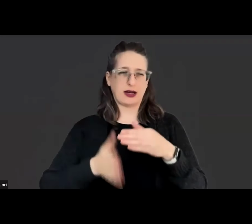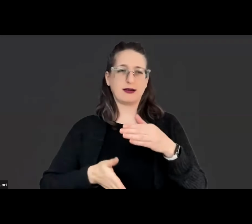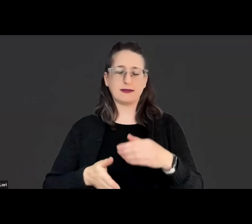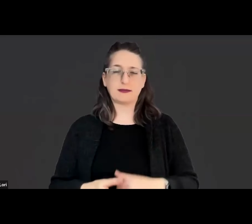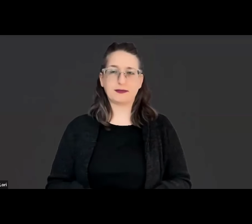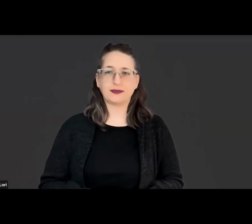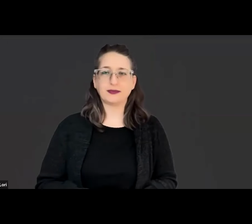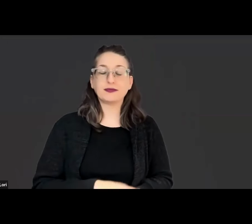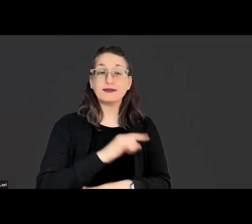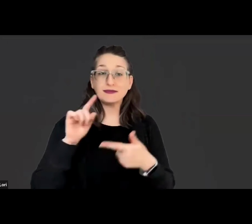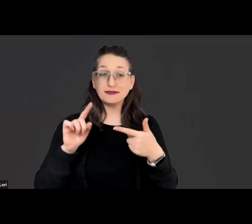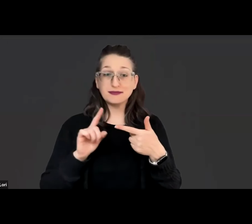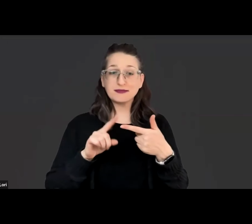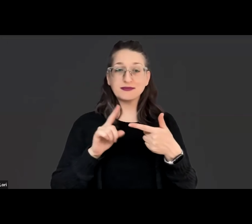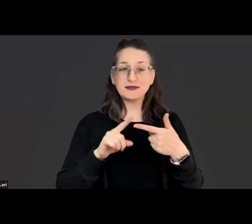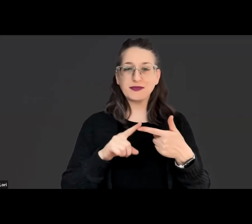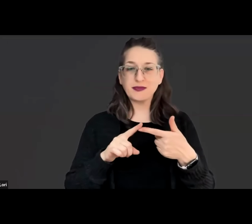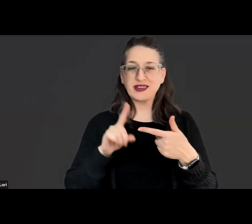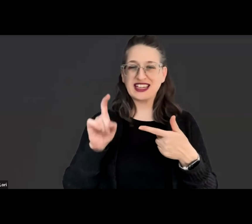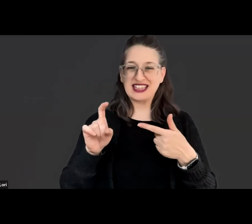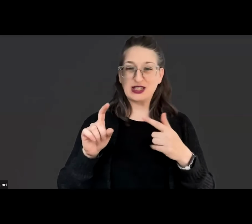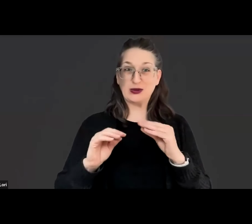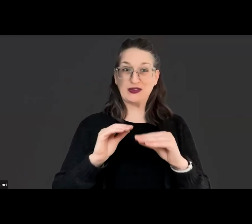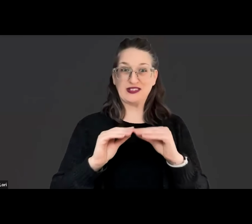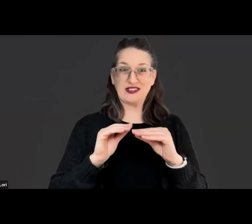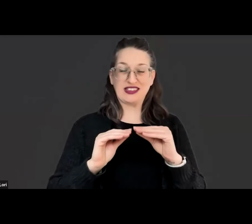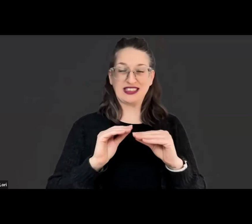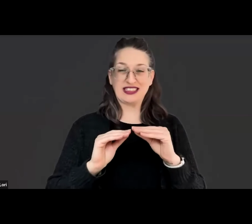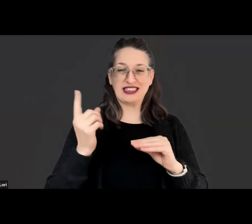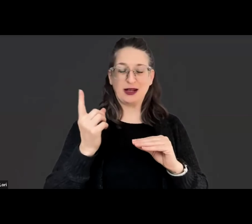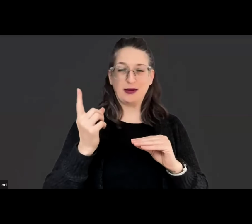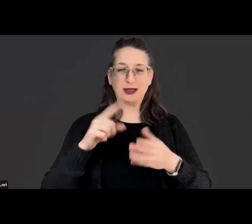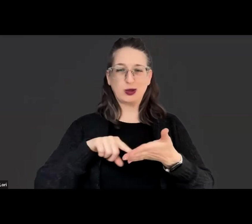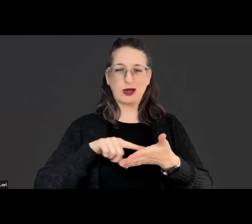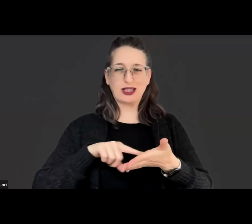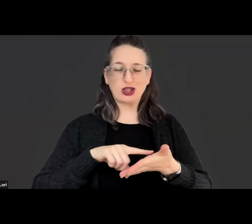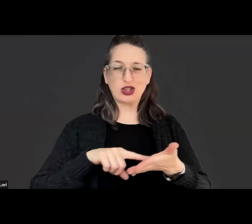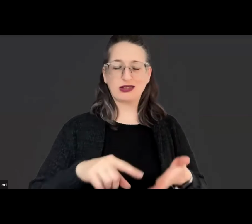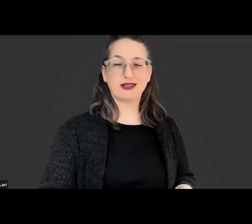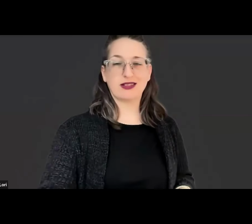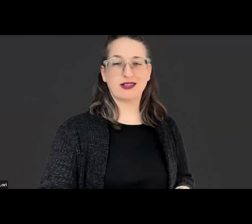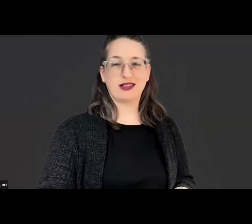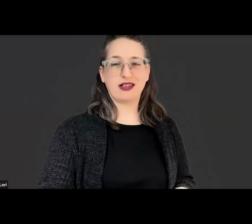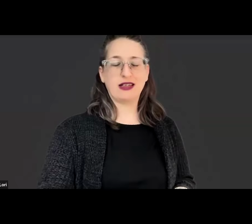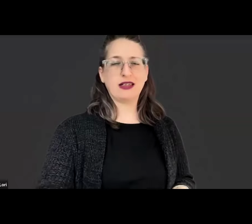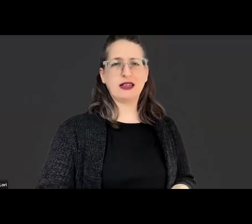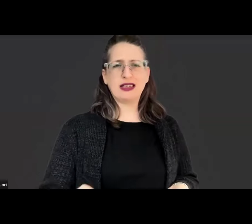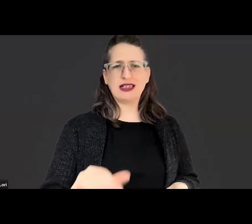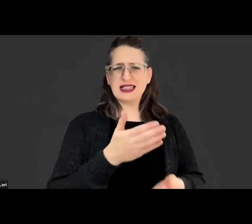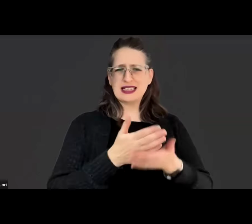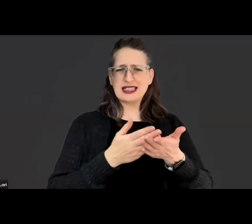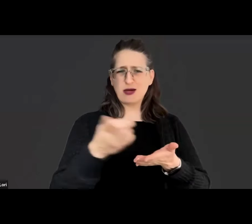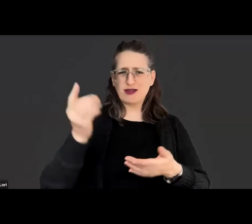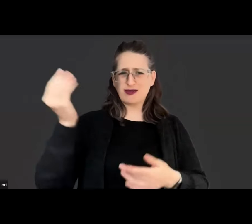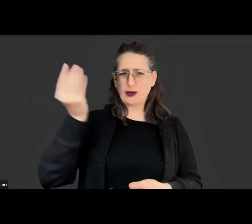Okay, second is a correction. So a few of you let me know that the schedule that I sent out